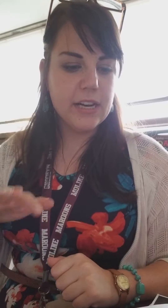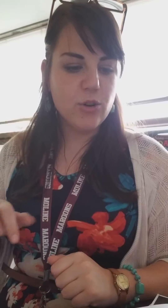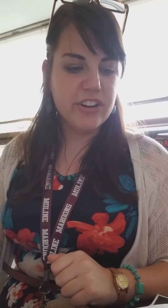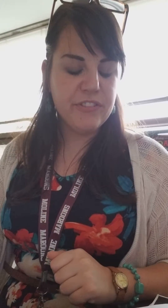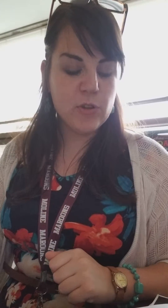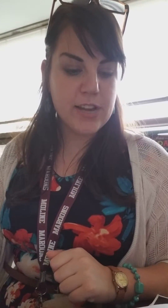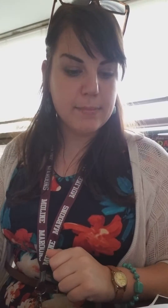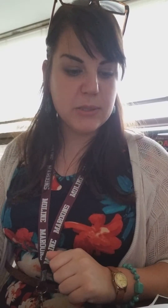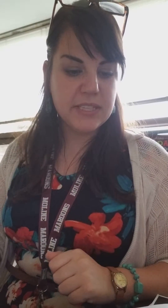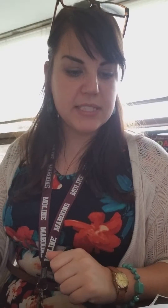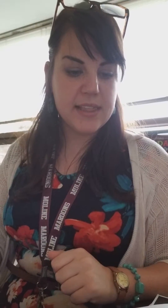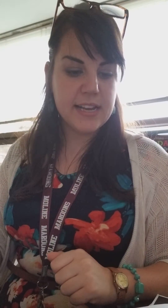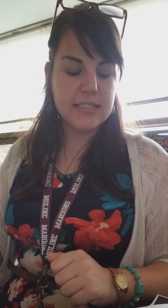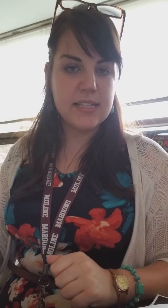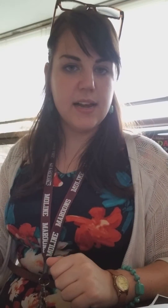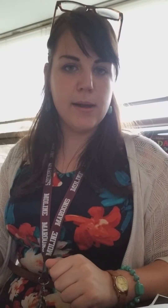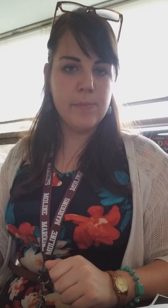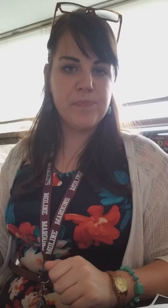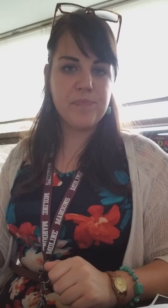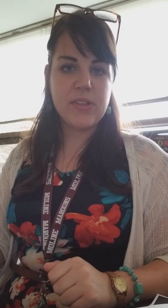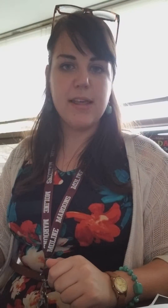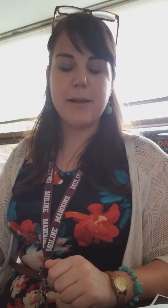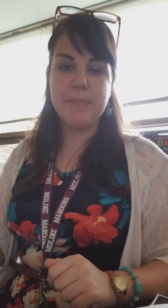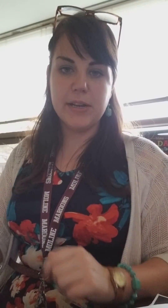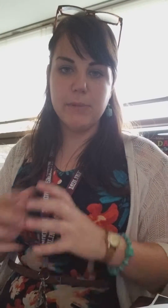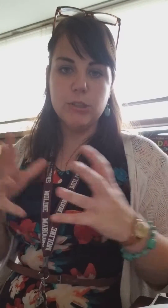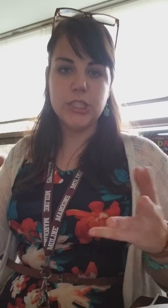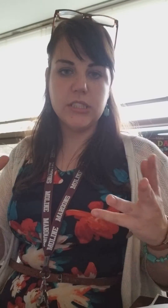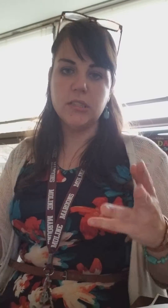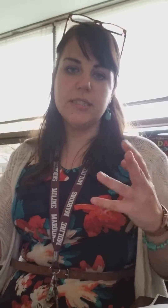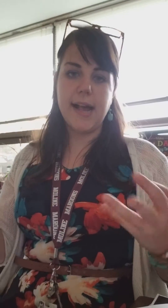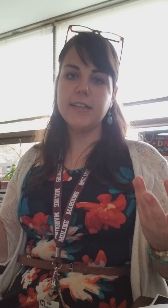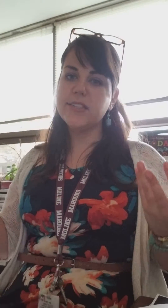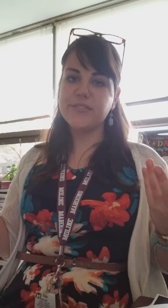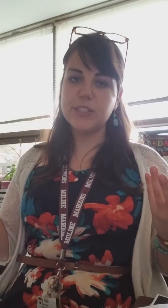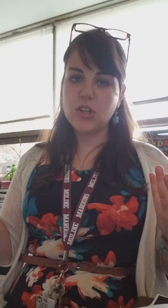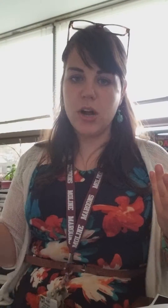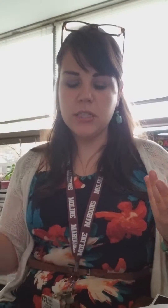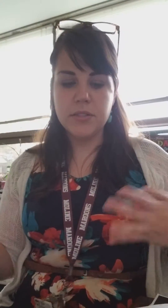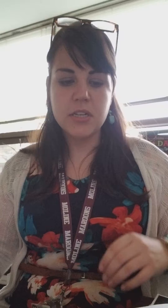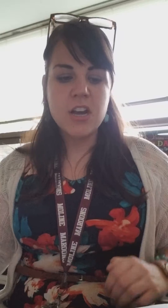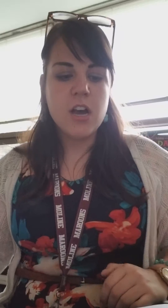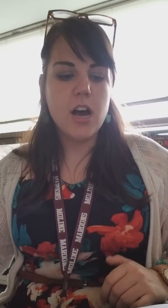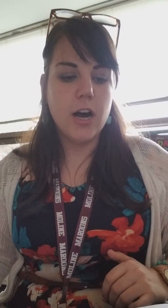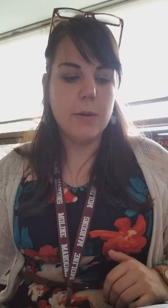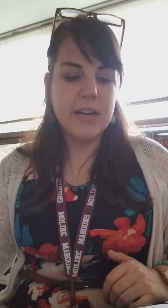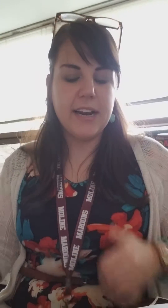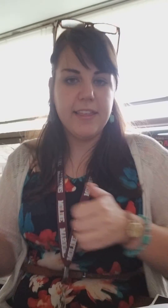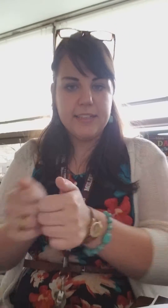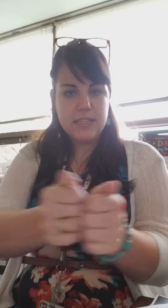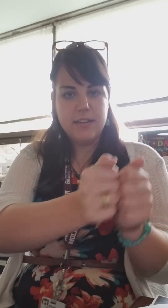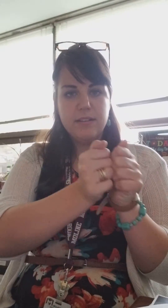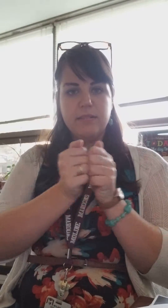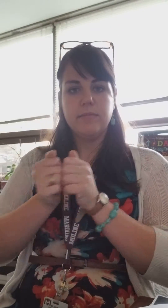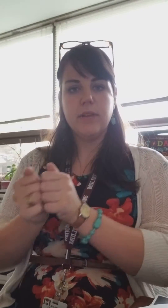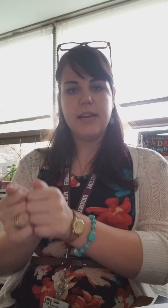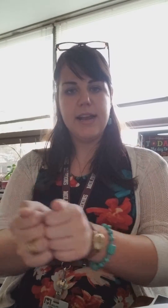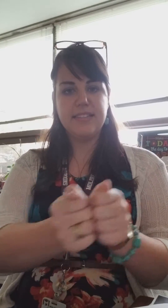quite a few times because I think it's, I like big motion signs for songs, and I think it's a